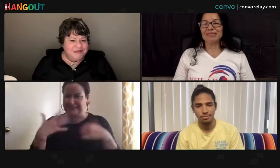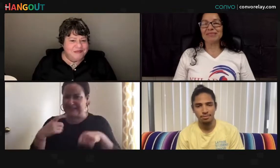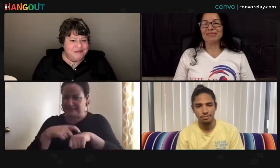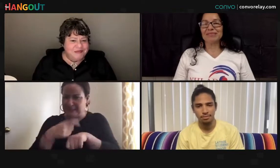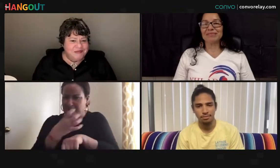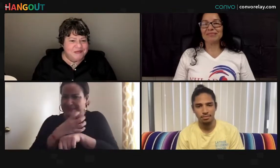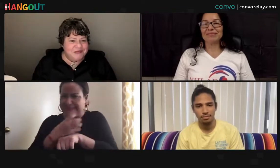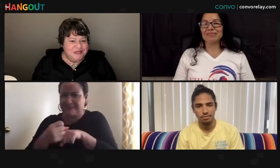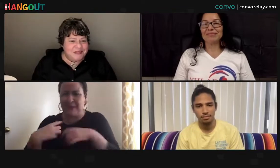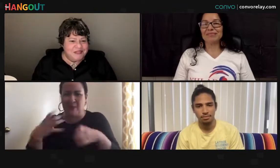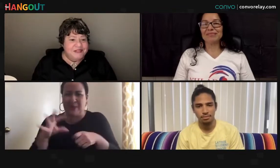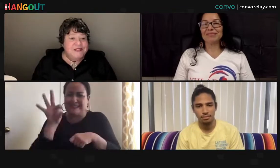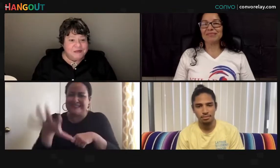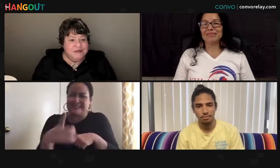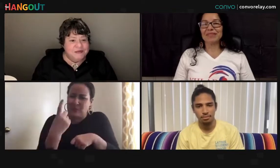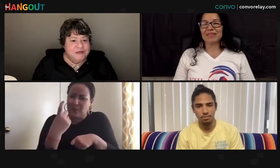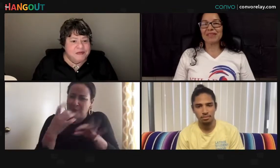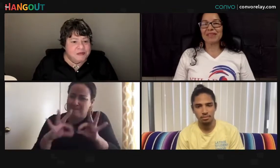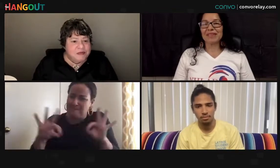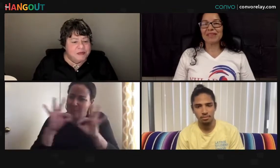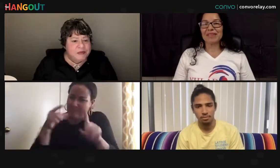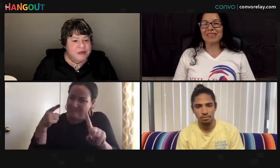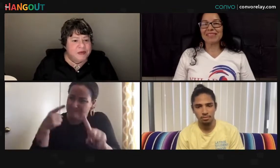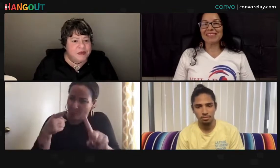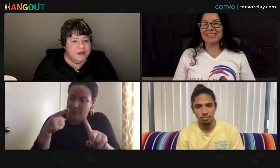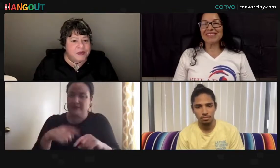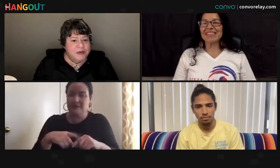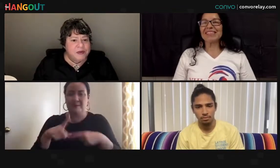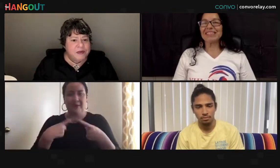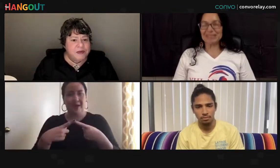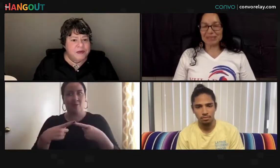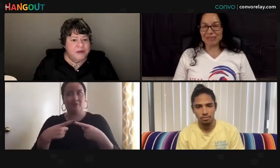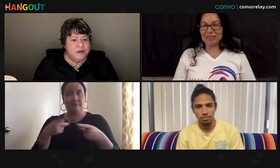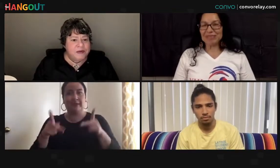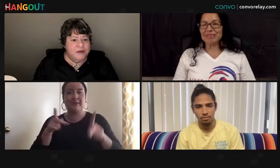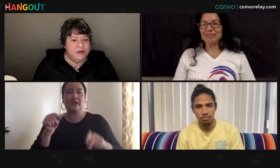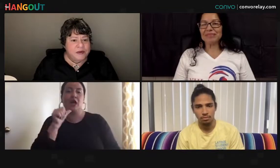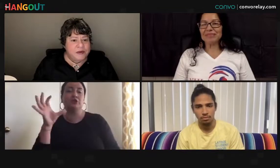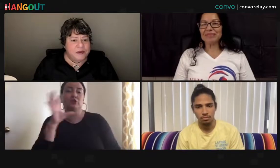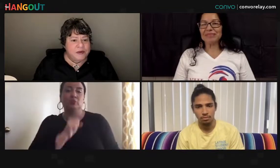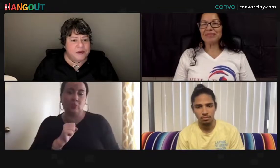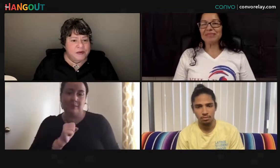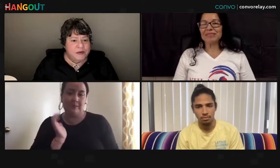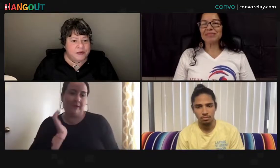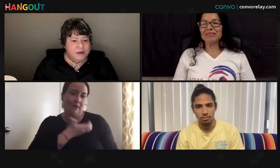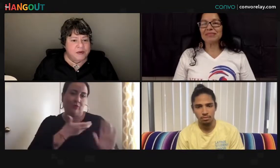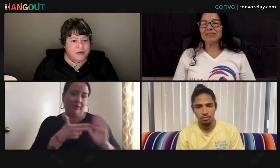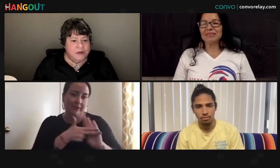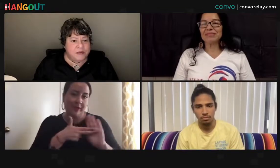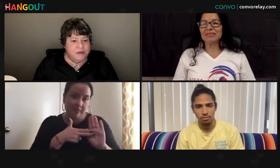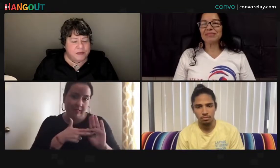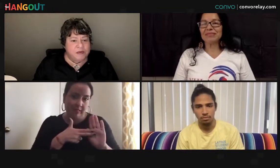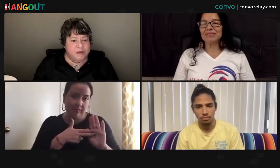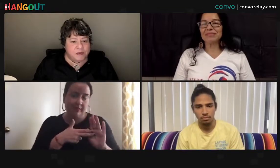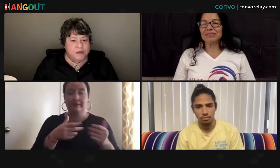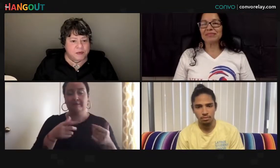have. So here, absolutely. And we're out of time, but there is one more thing that we need